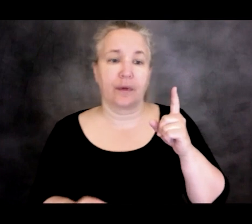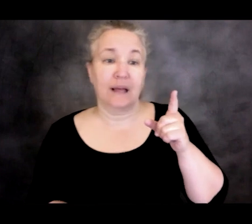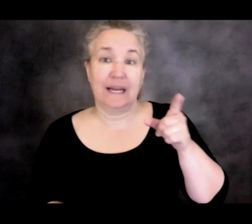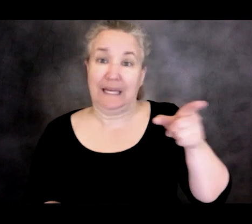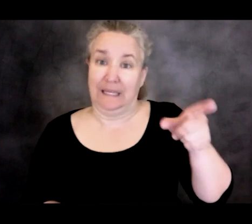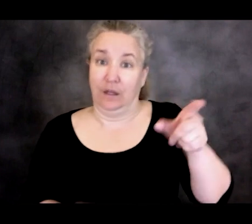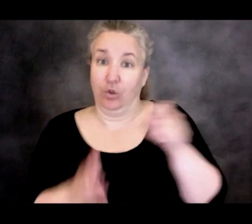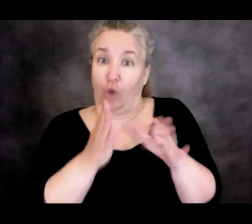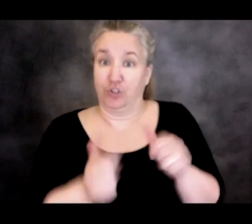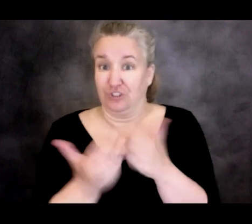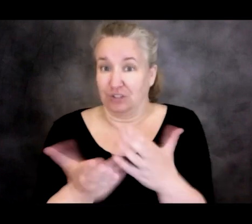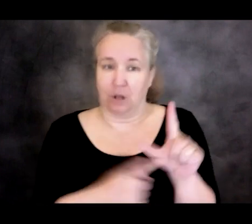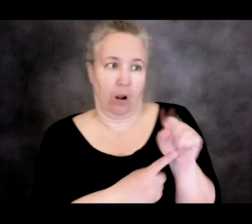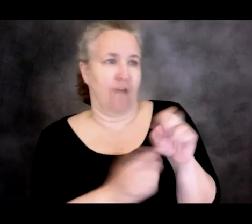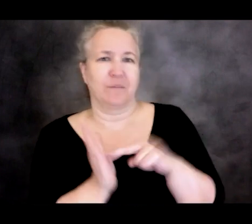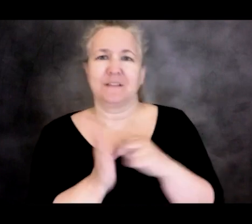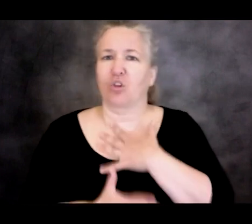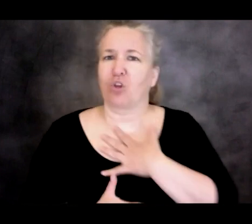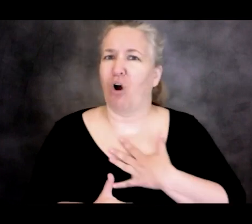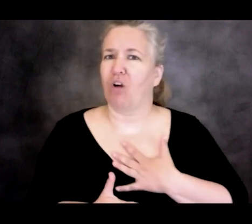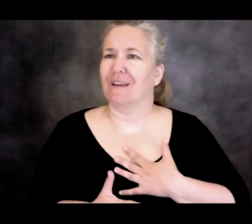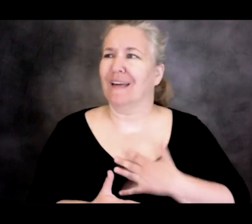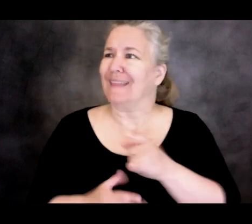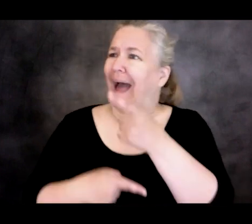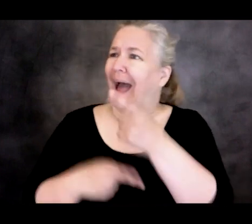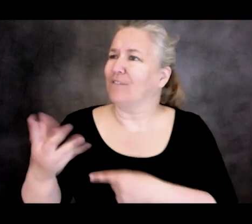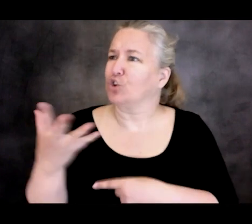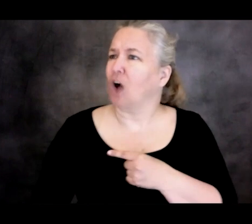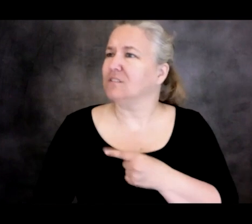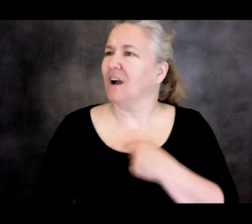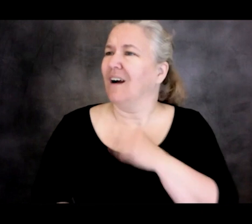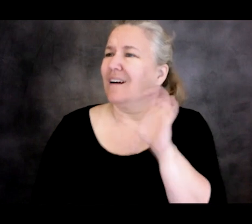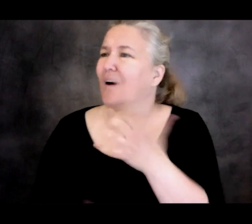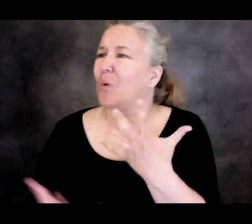this longing for the half of ourselves that we have lost.